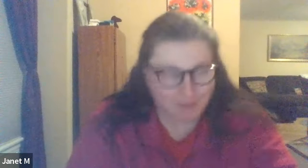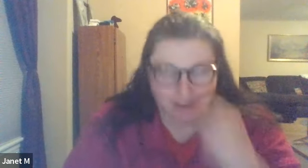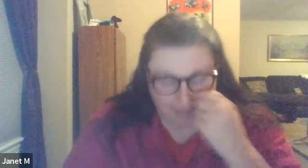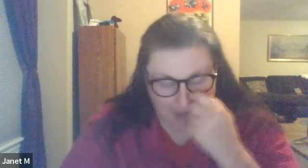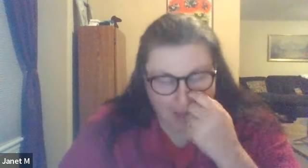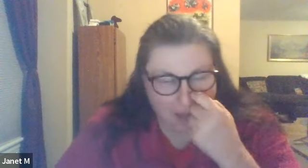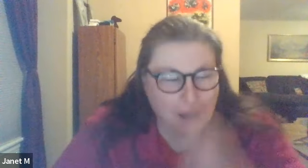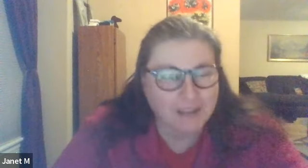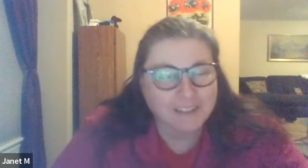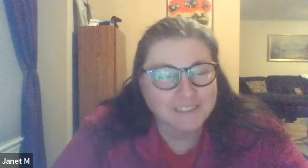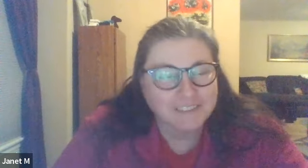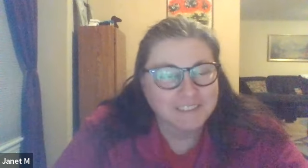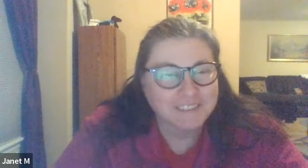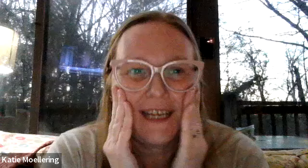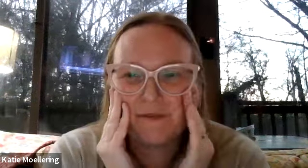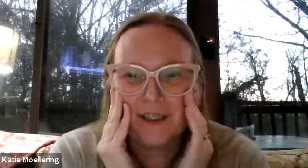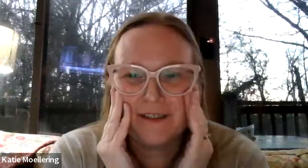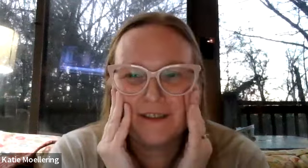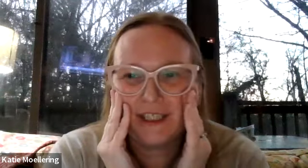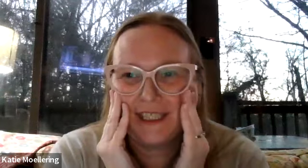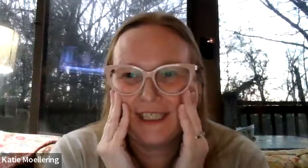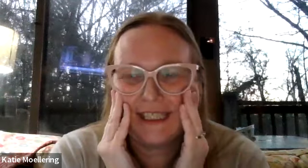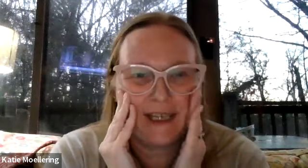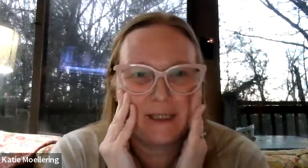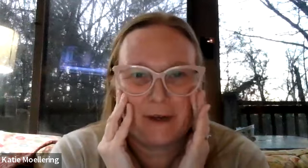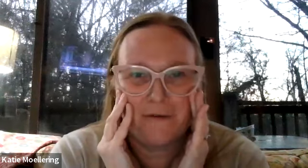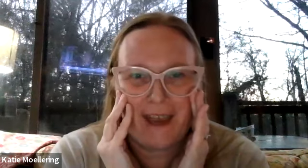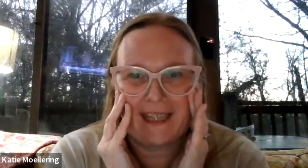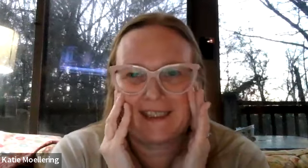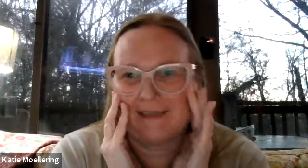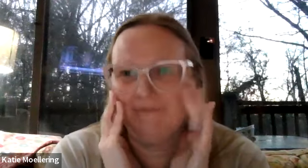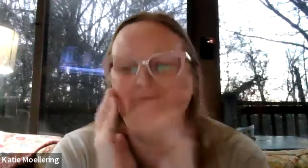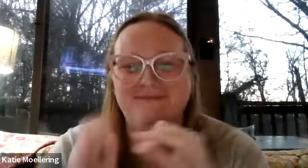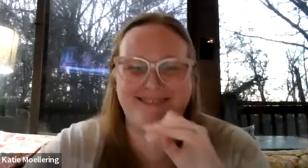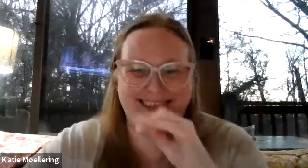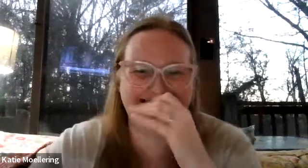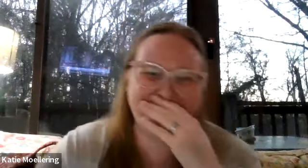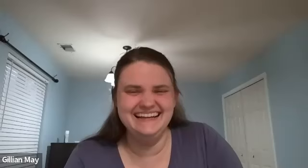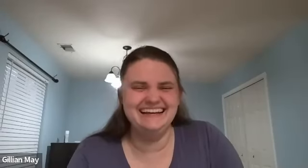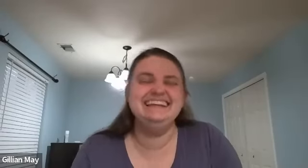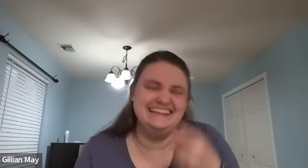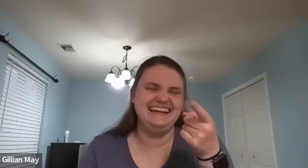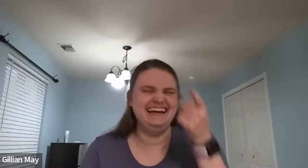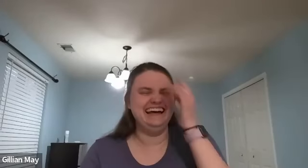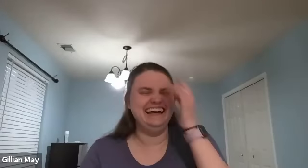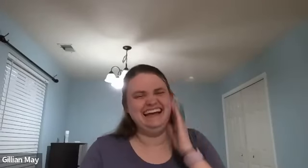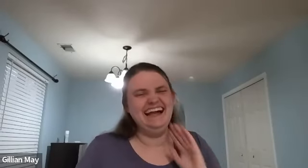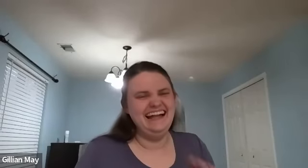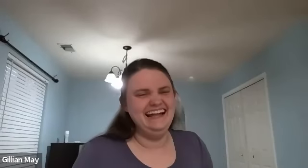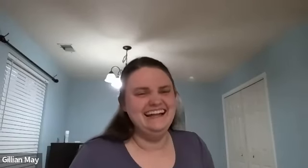it's not. Really? I just figured Gillian is not going to spell fats. Like I had to think about it. At